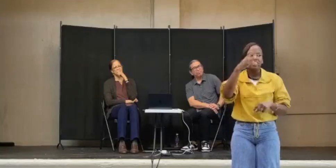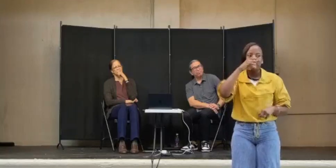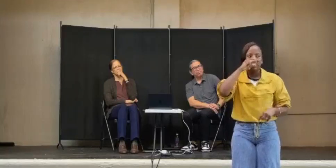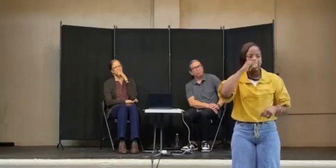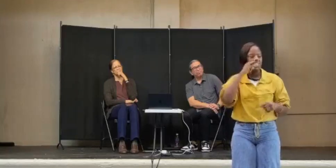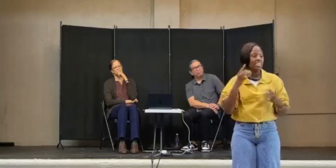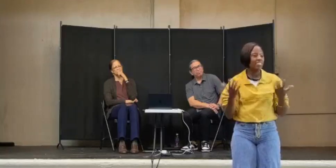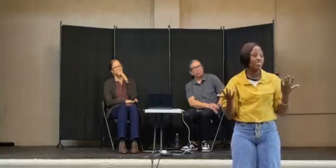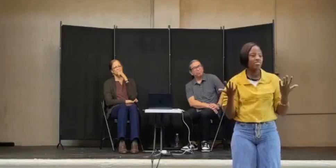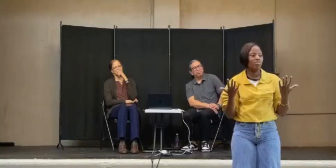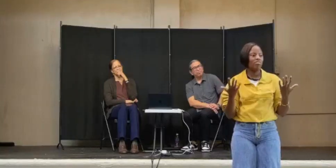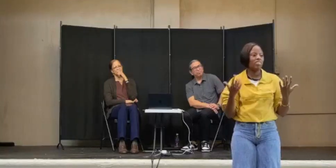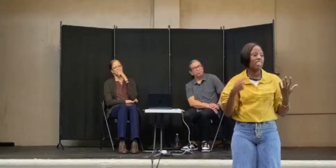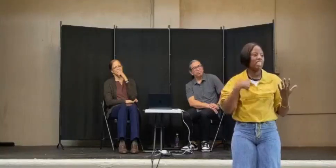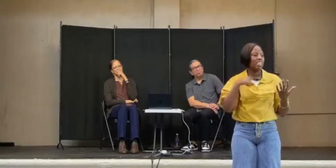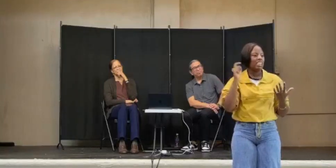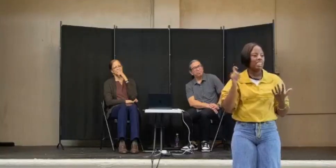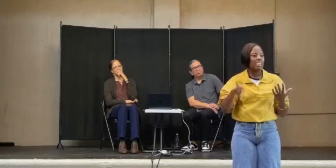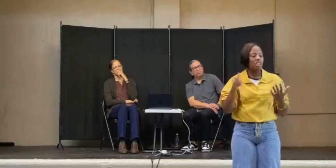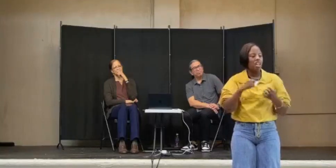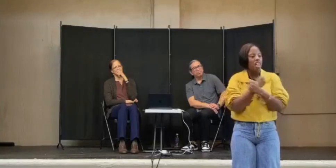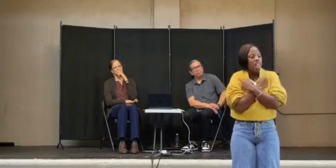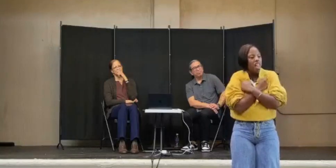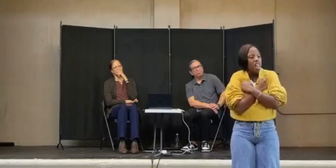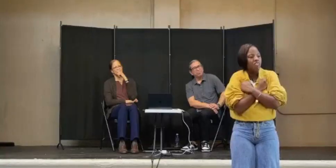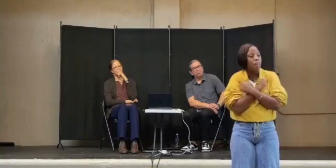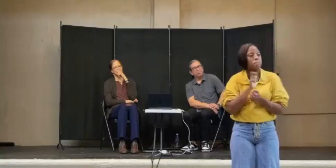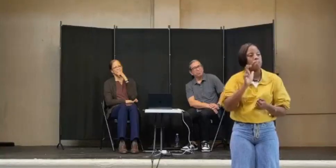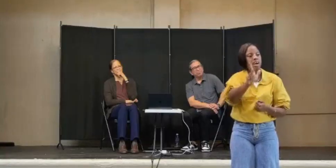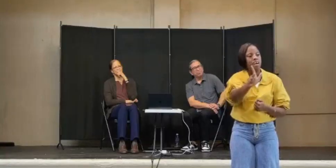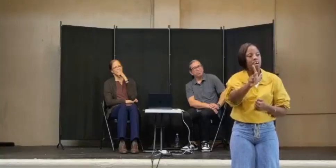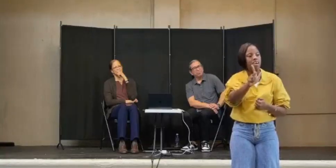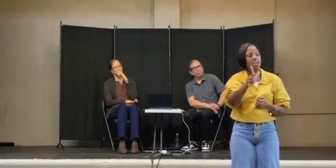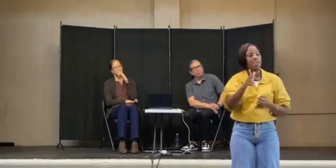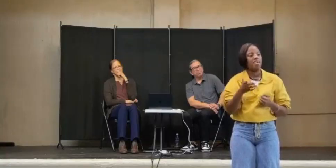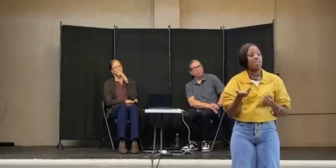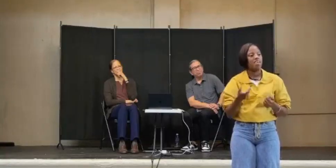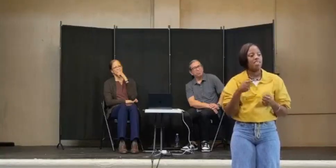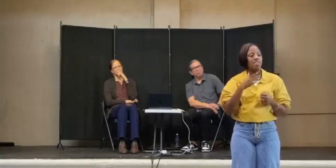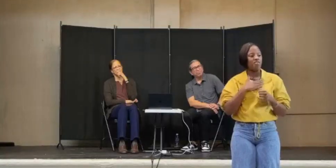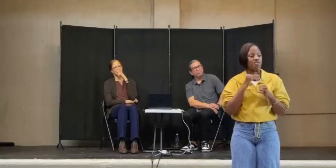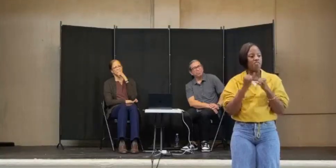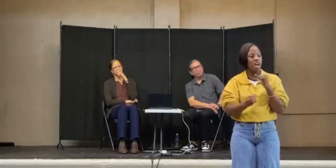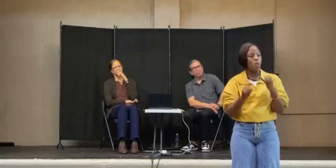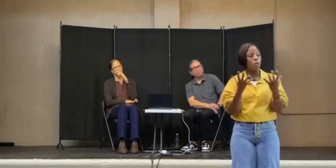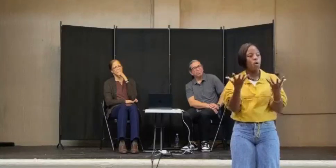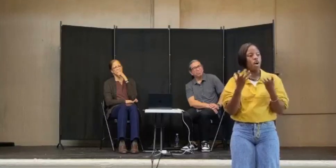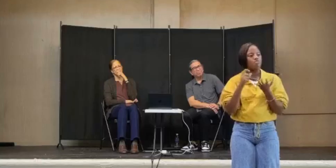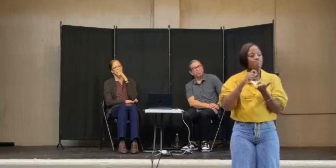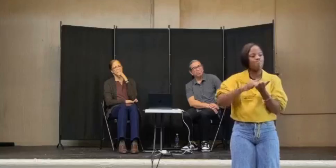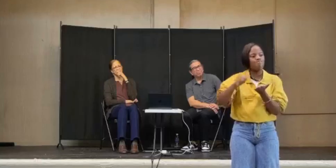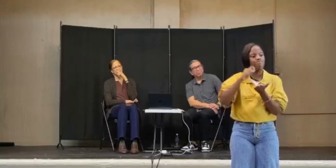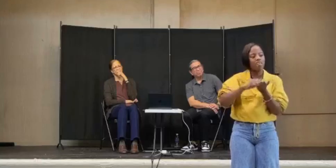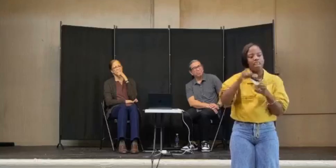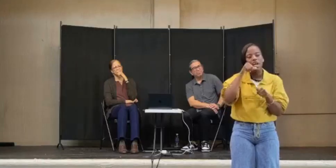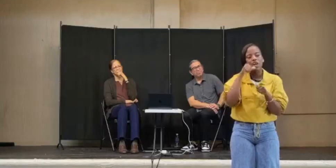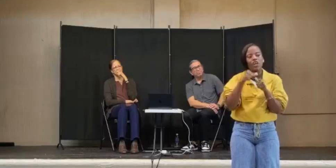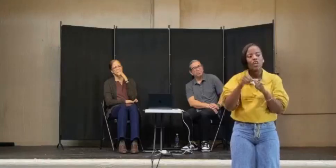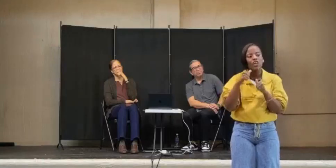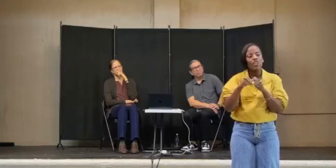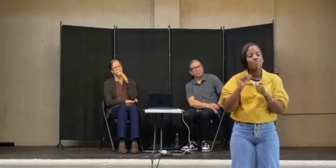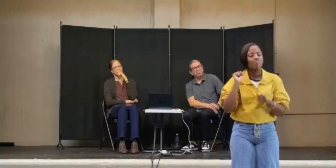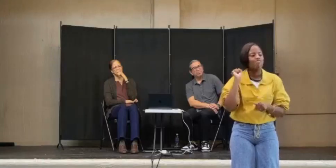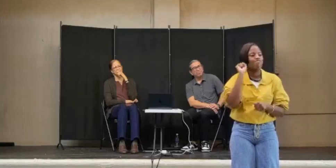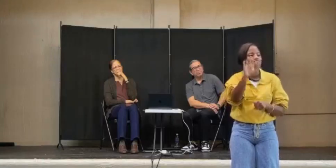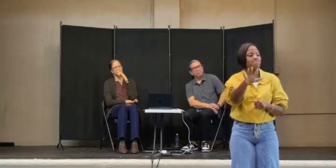But I feel like I can't discipline my oldest child. I just feel like I need to show them love back. And I